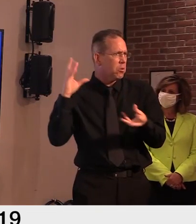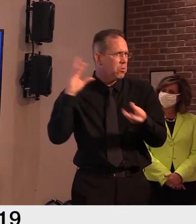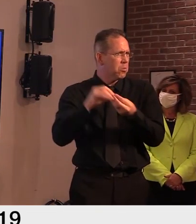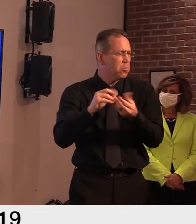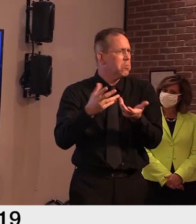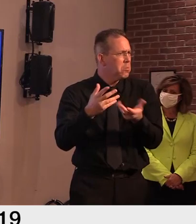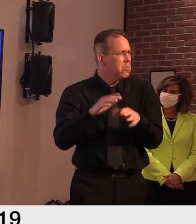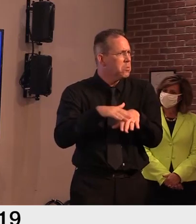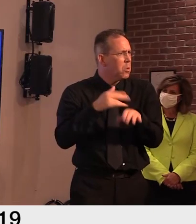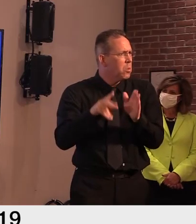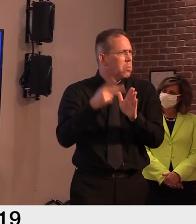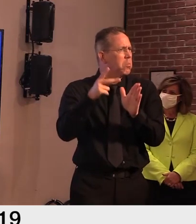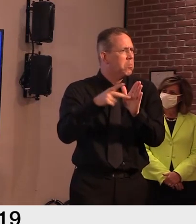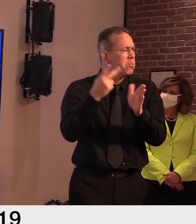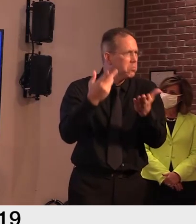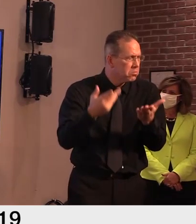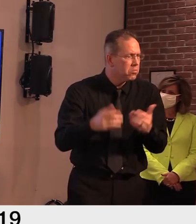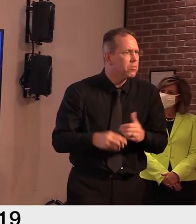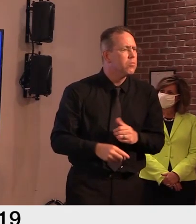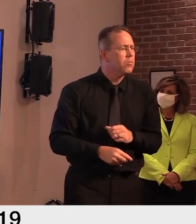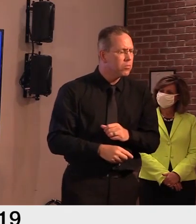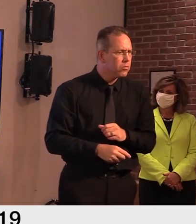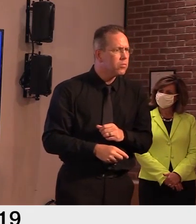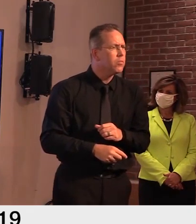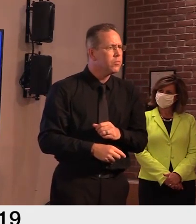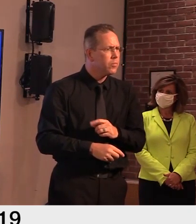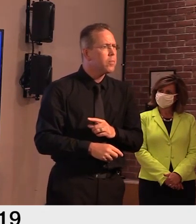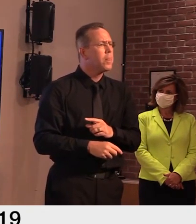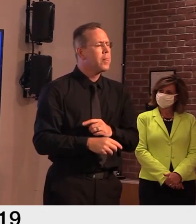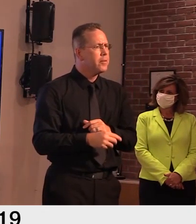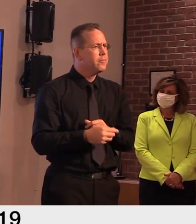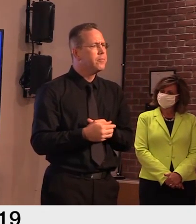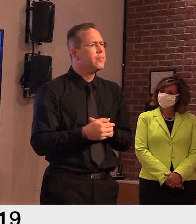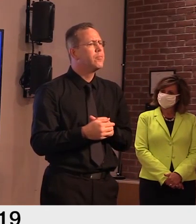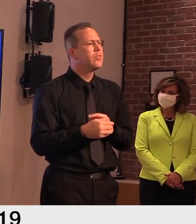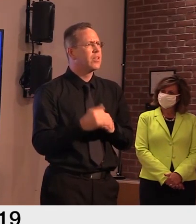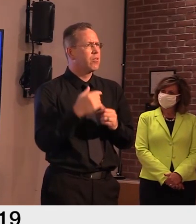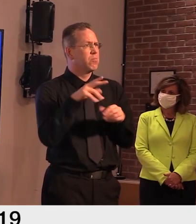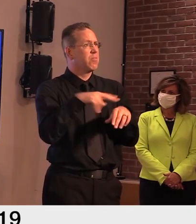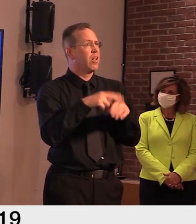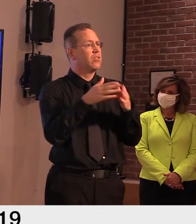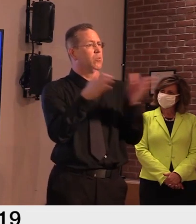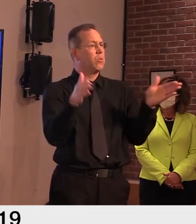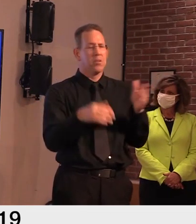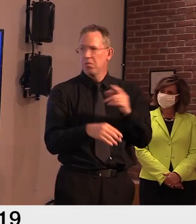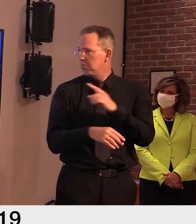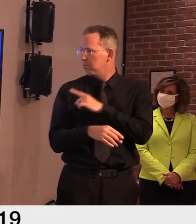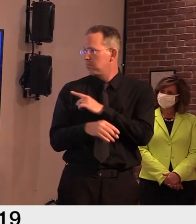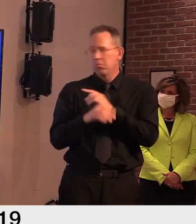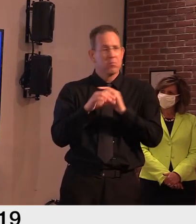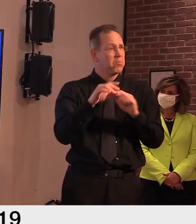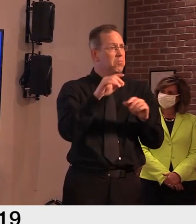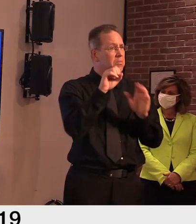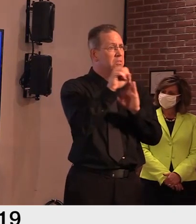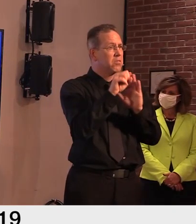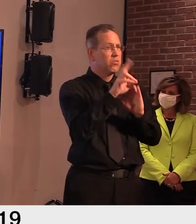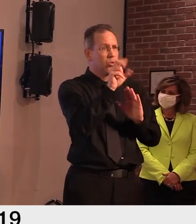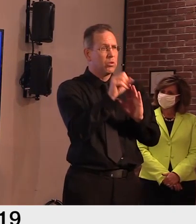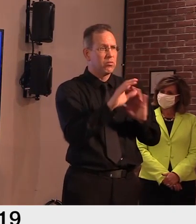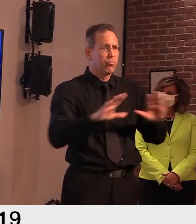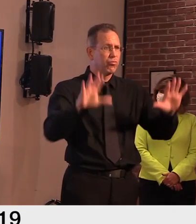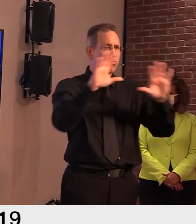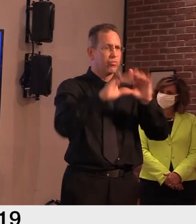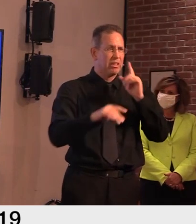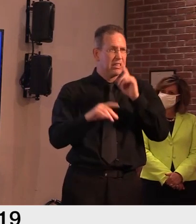bit more sensitive than others, but our reopening metrics that we'll highlight have been steady and trending positive throughout the outbreak